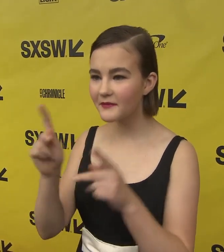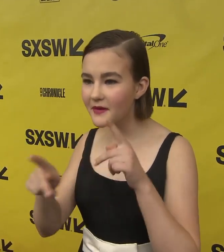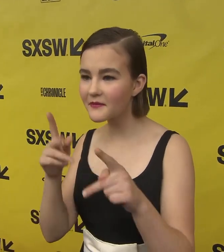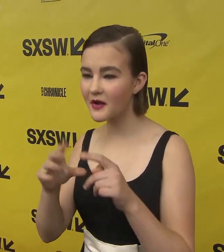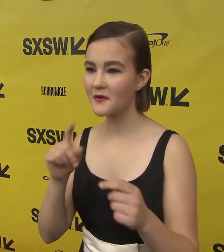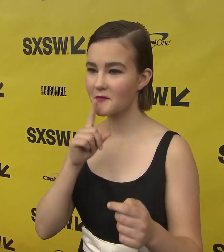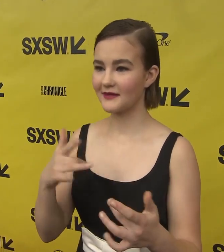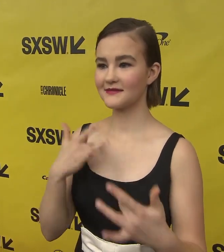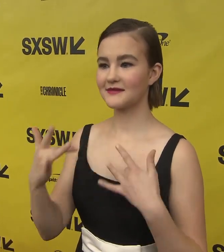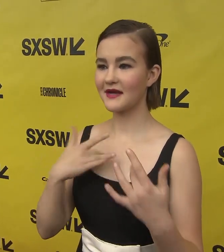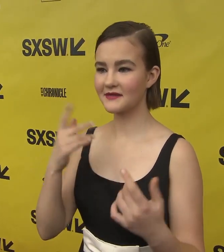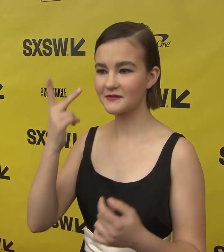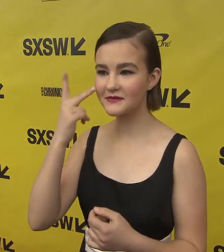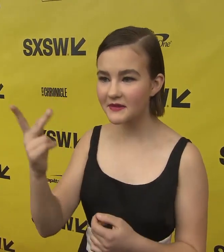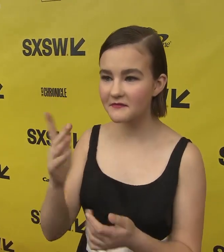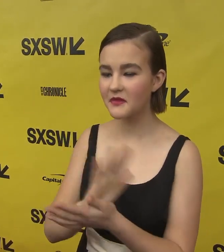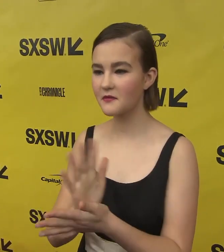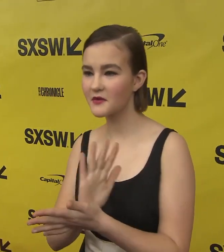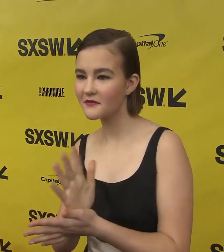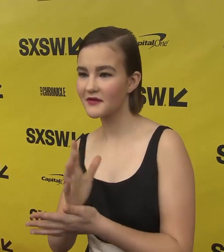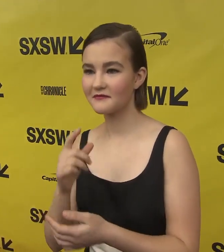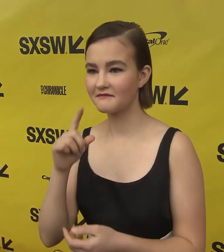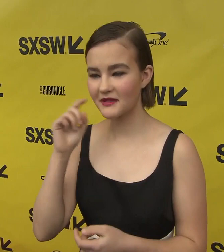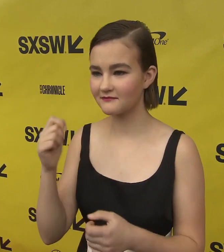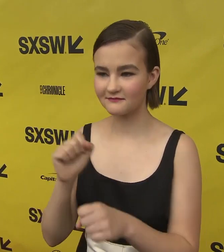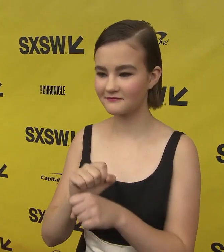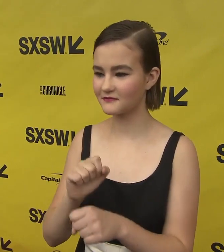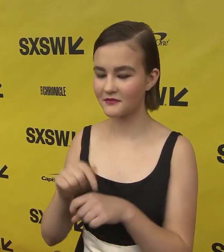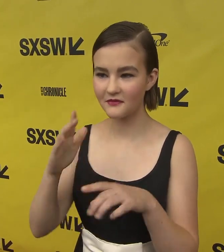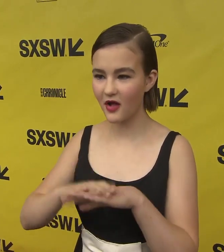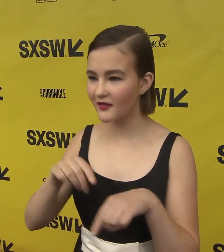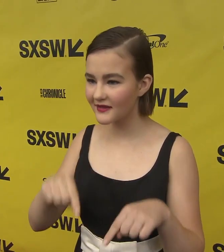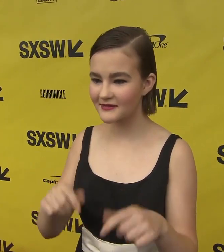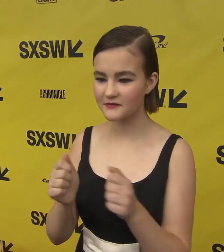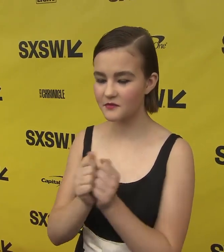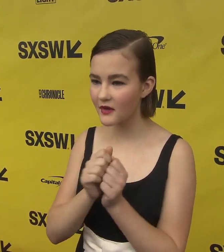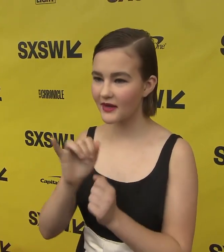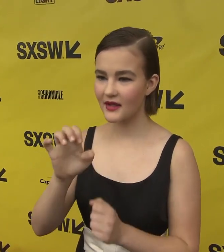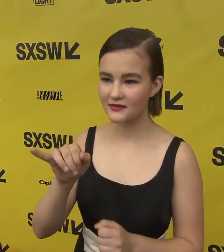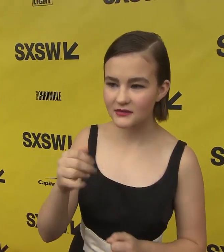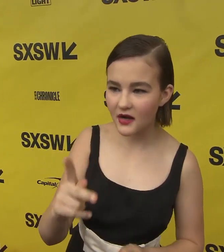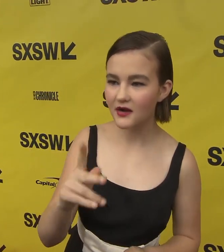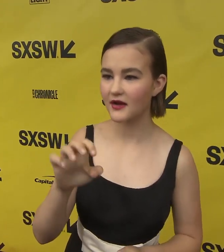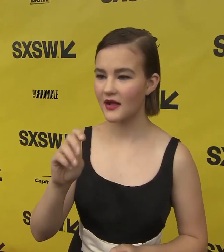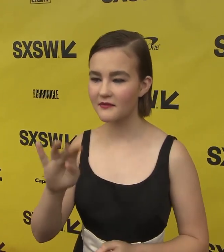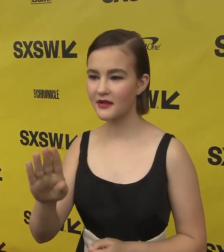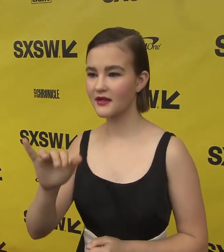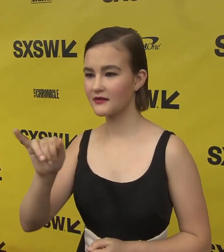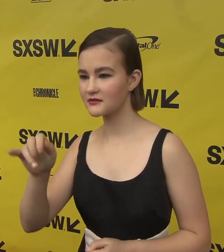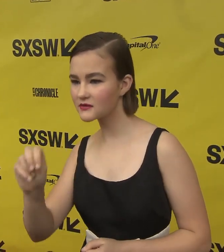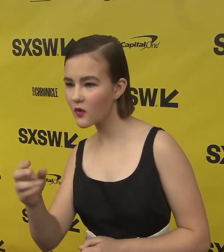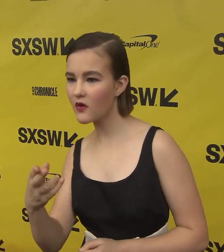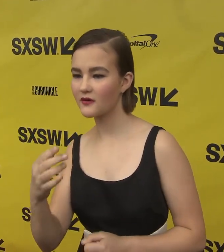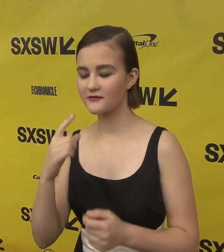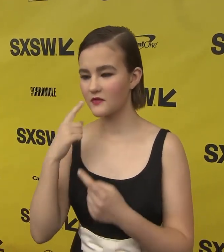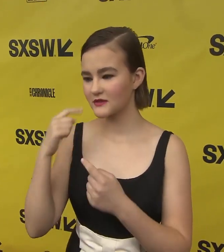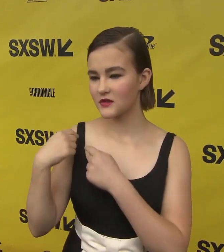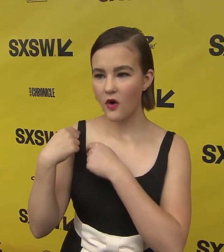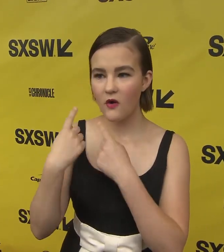experience to meet so many new people, and I'm very excited to see the film because we've been working on it all together with Josh and Emily and Noah